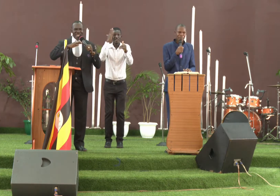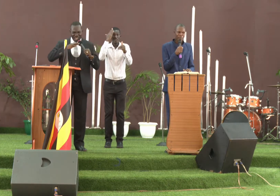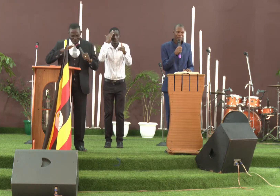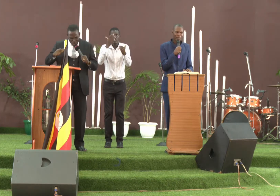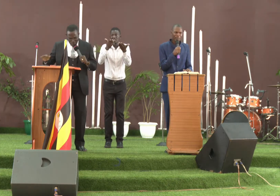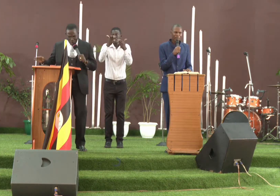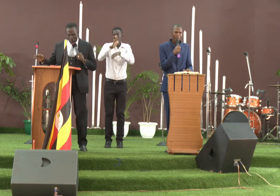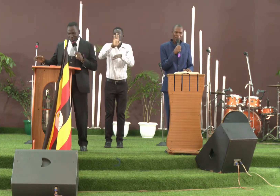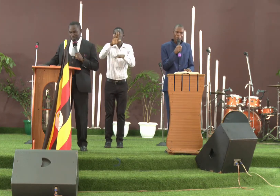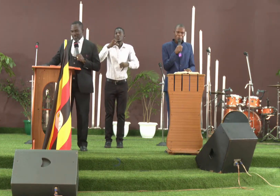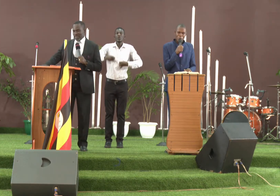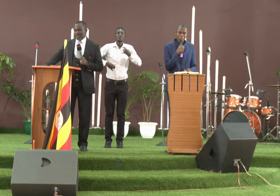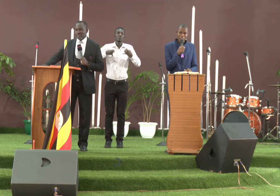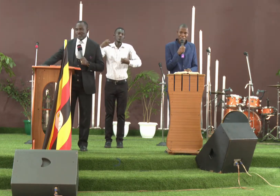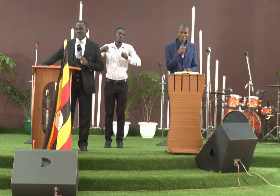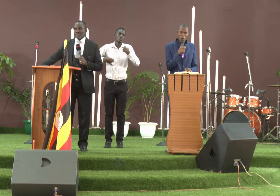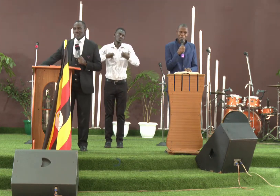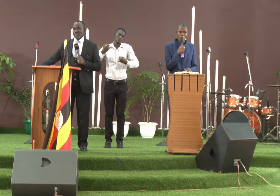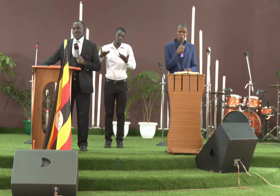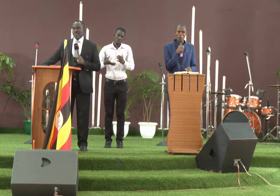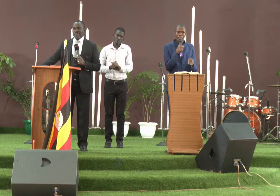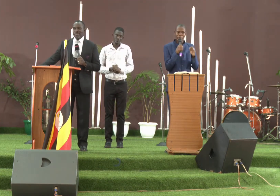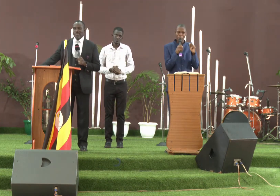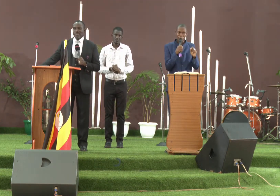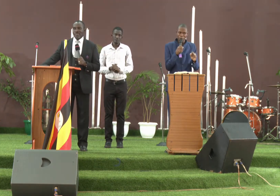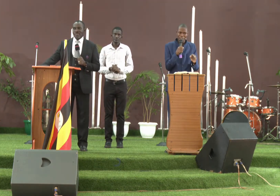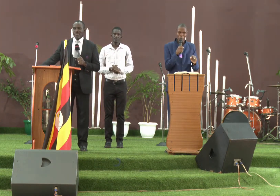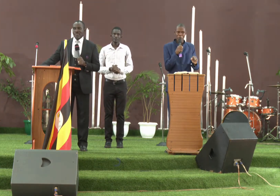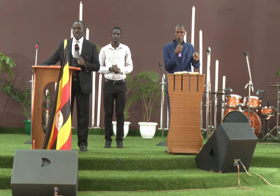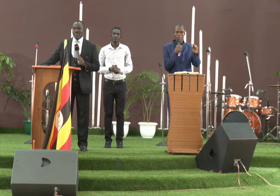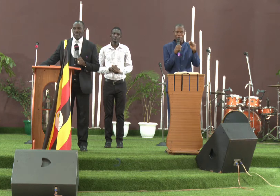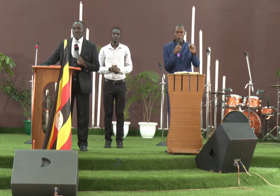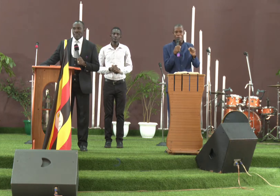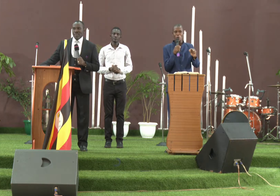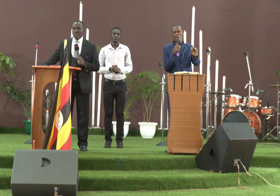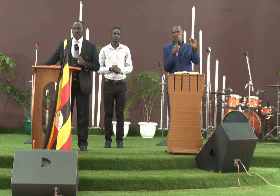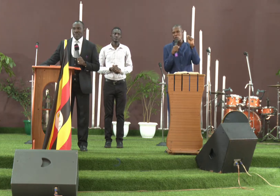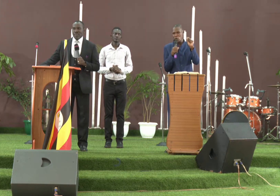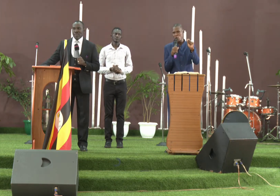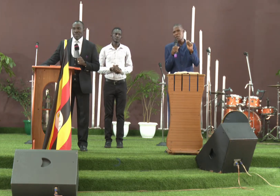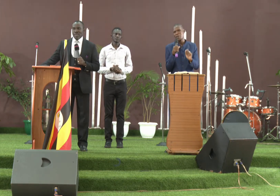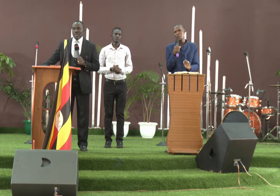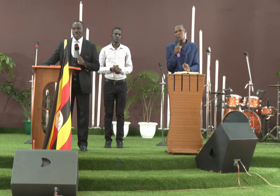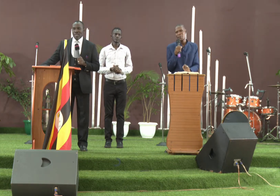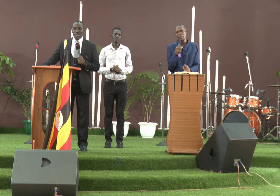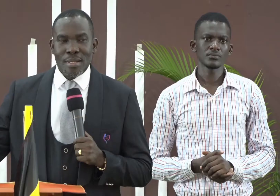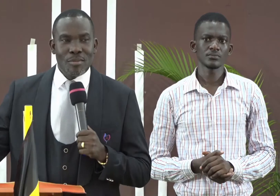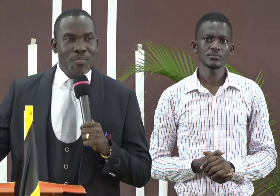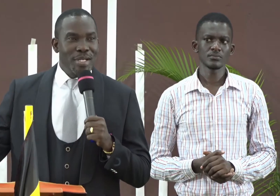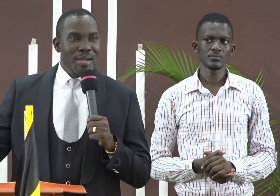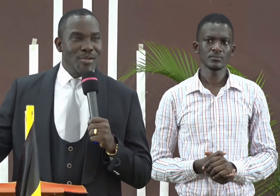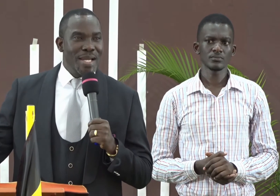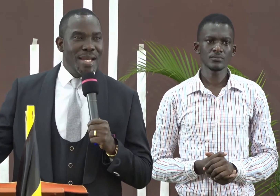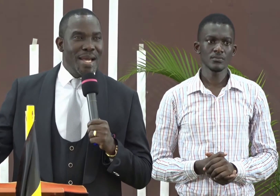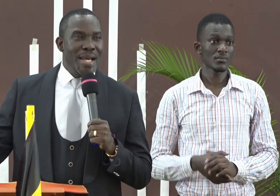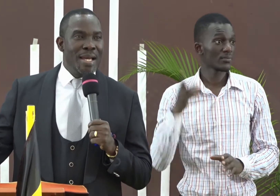ero ly'essanyu lyo. Christian, I want you to know the truth, that when you know the truth, it will make your joy.